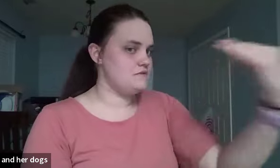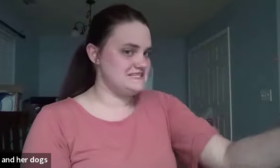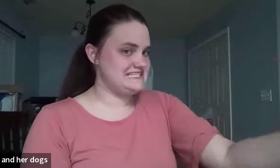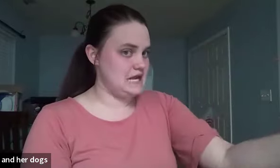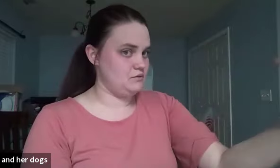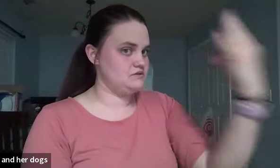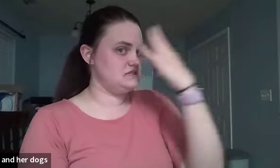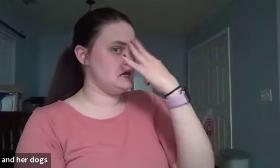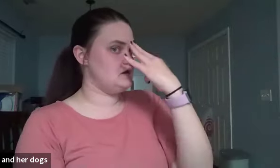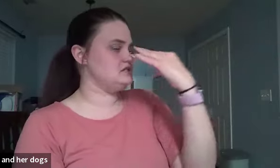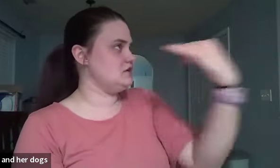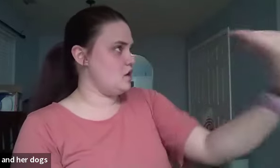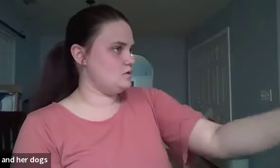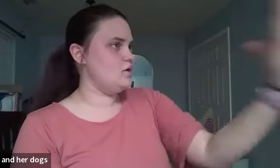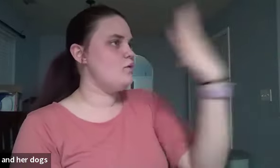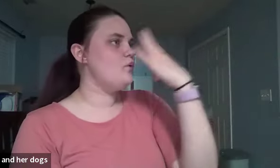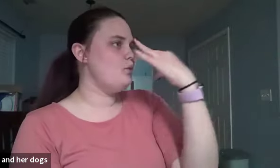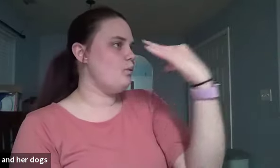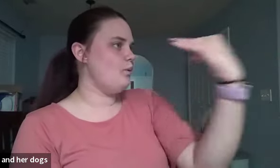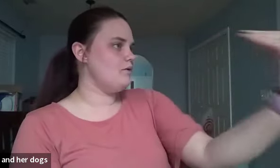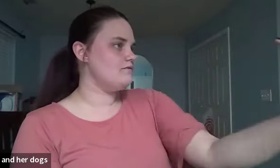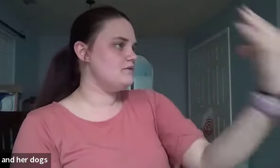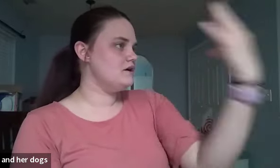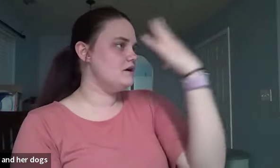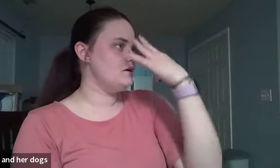out the snout. The snout is long, wolf.